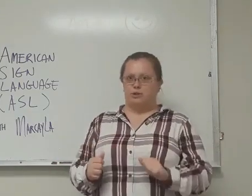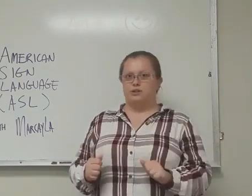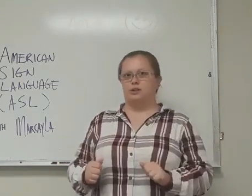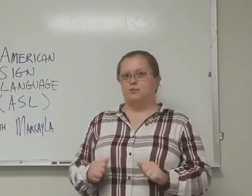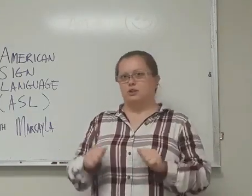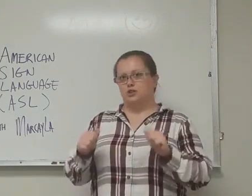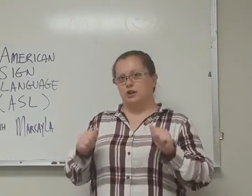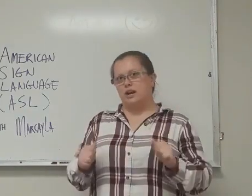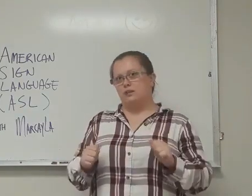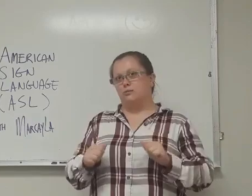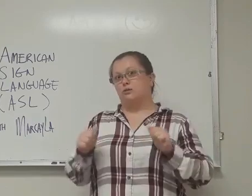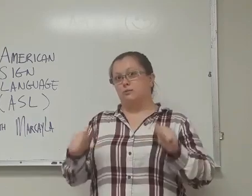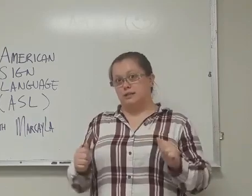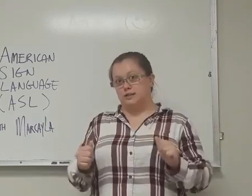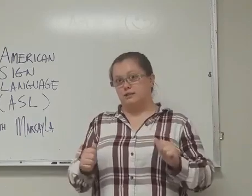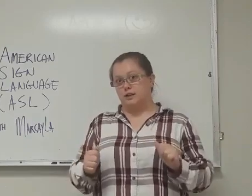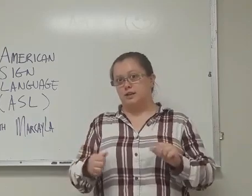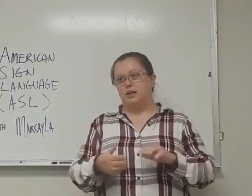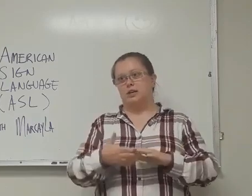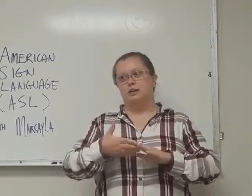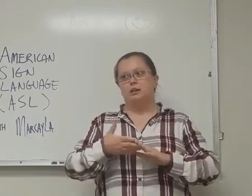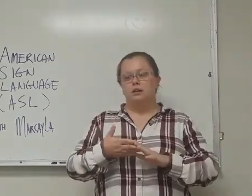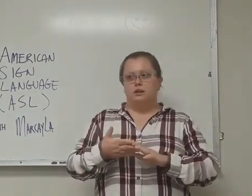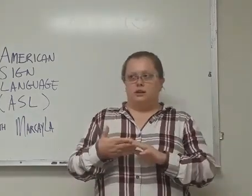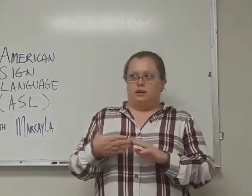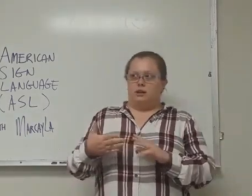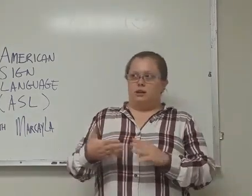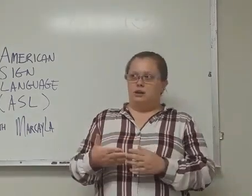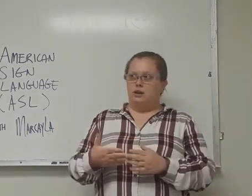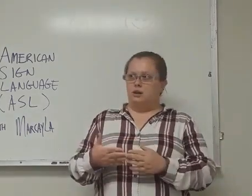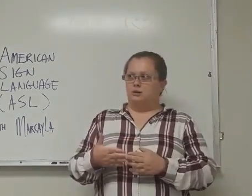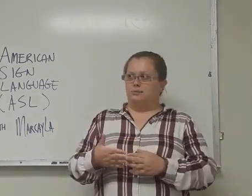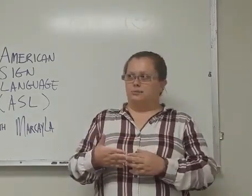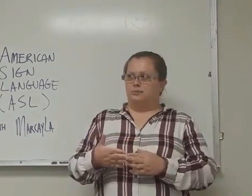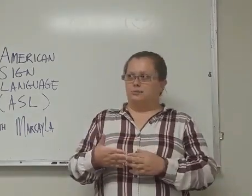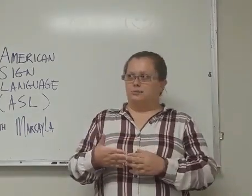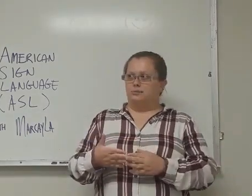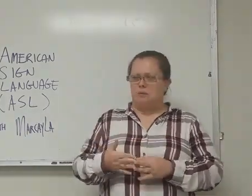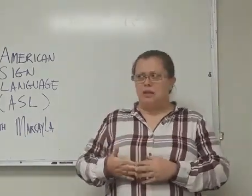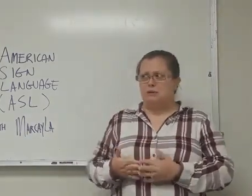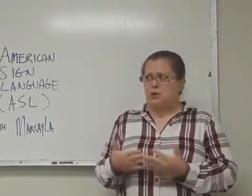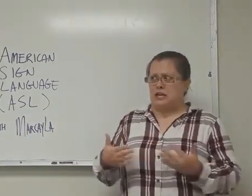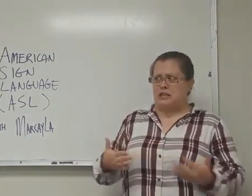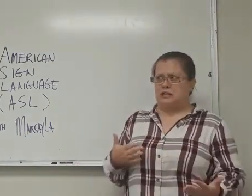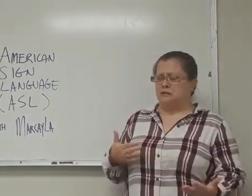precise about your hand movements and everything. I'm trying to think of,